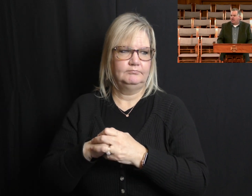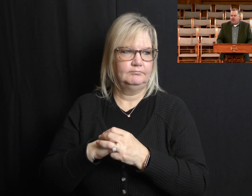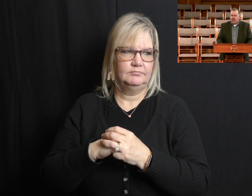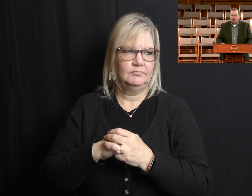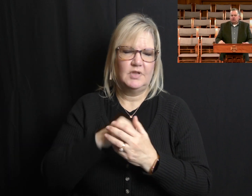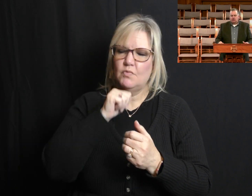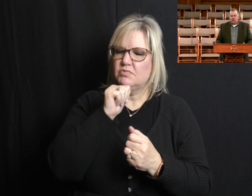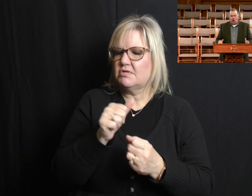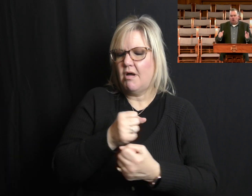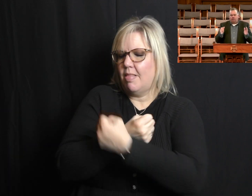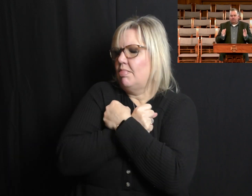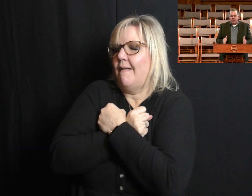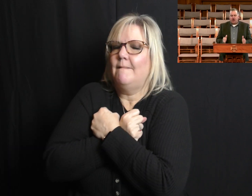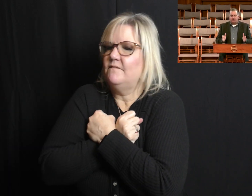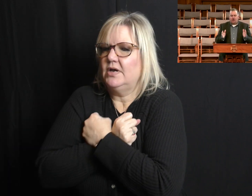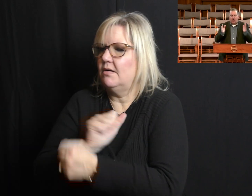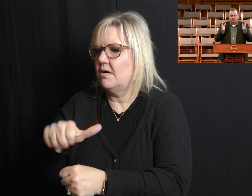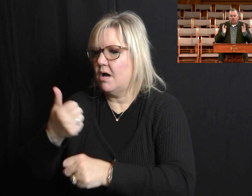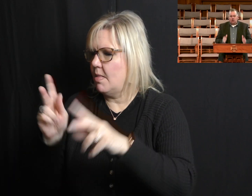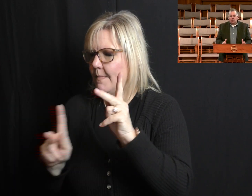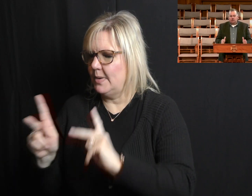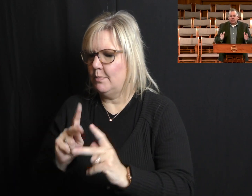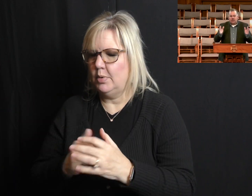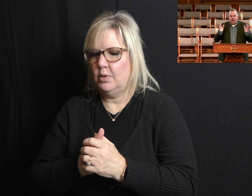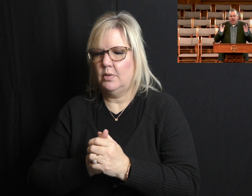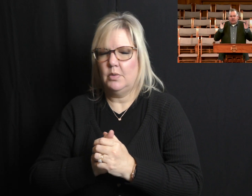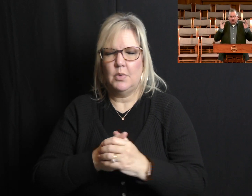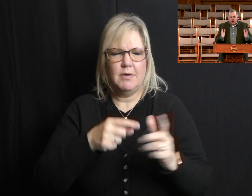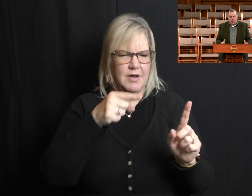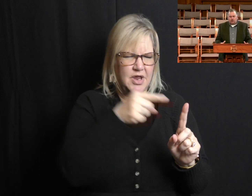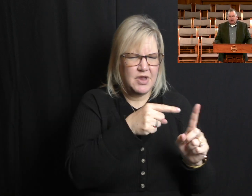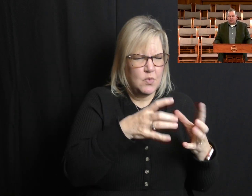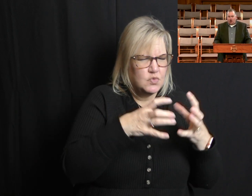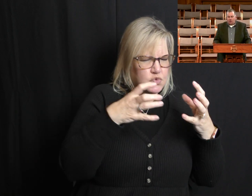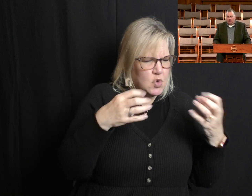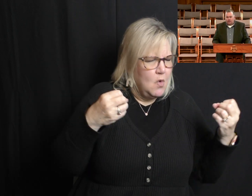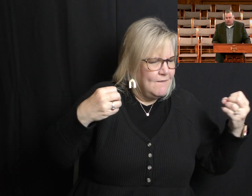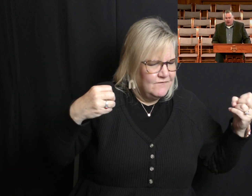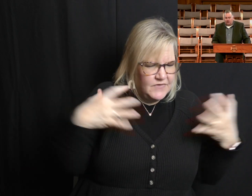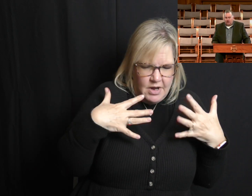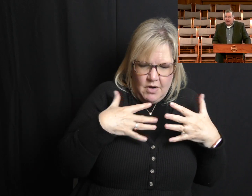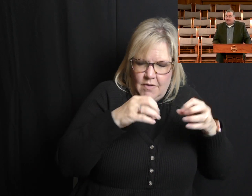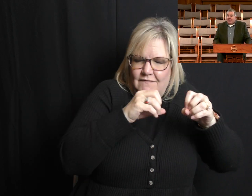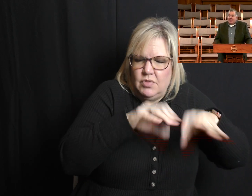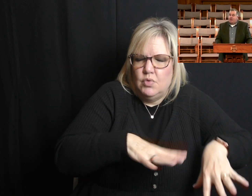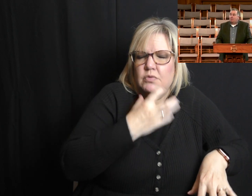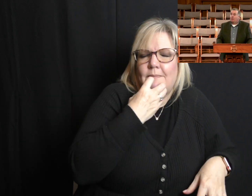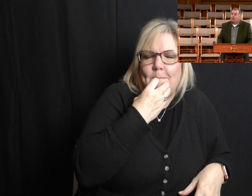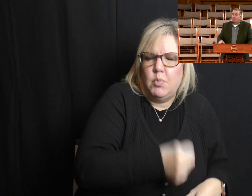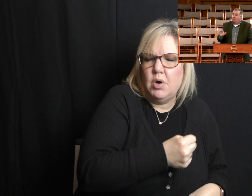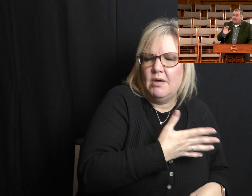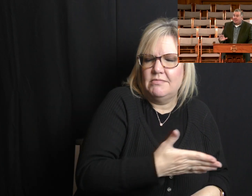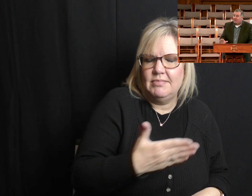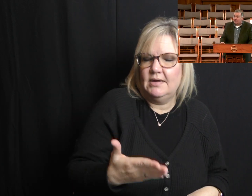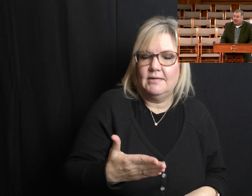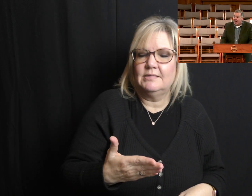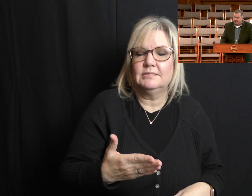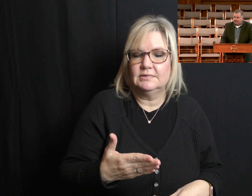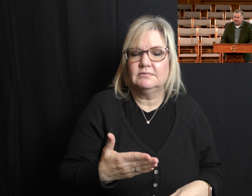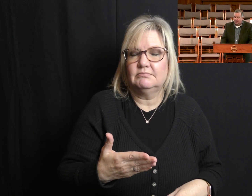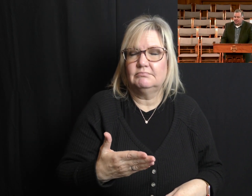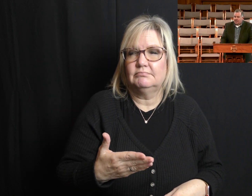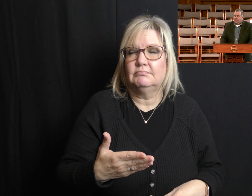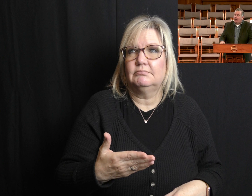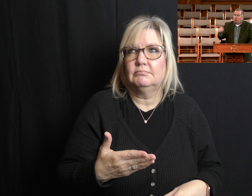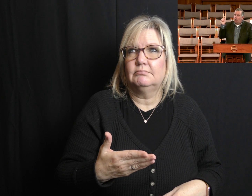love. He was so fearful of losing and using his earthly treasure that he completely